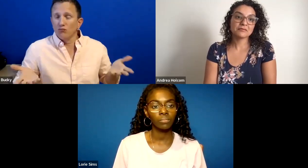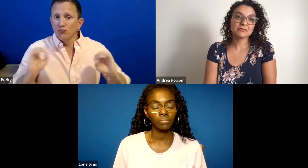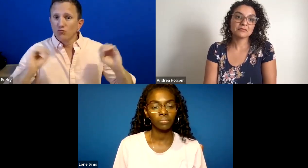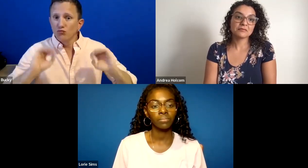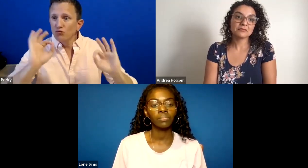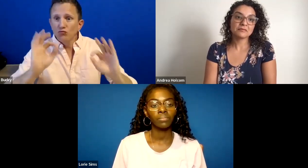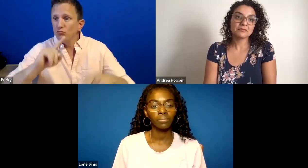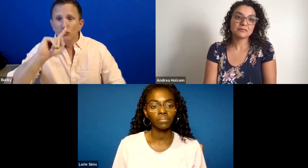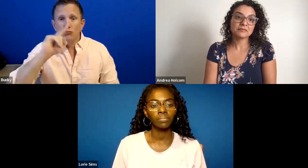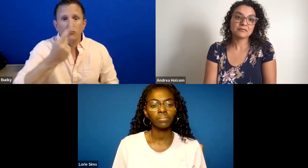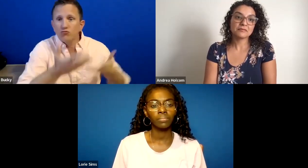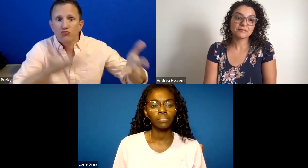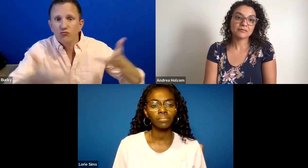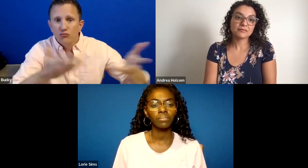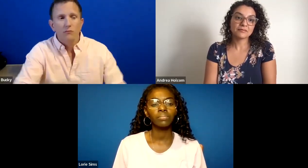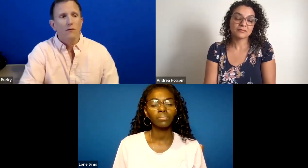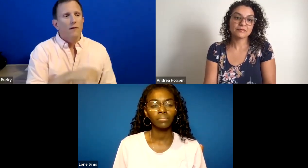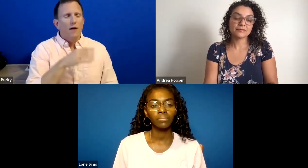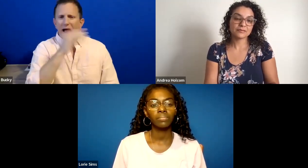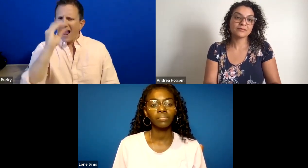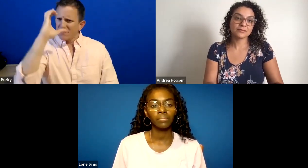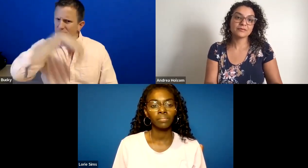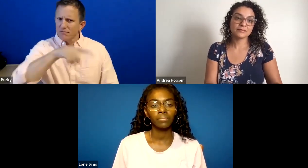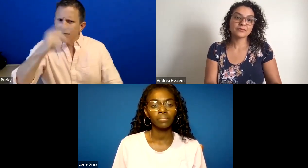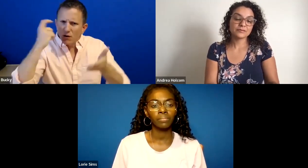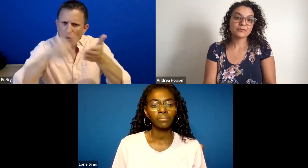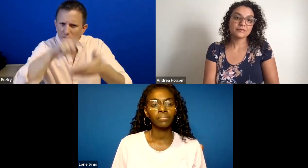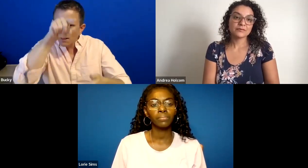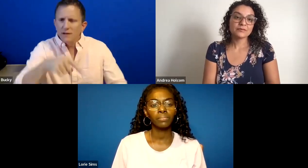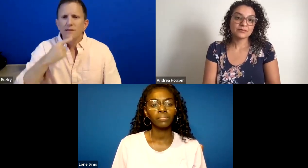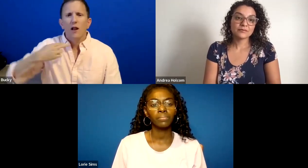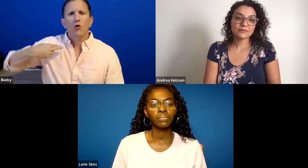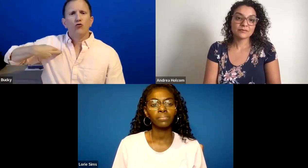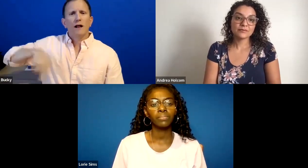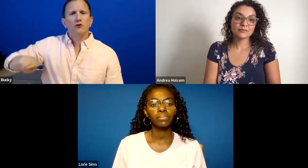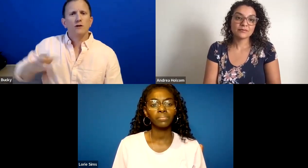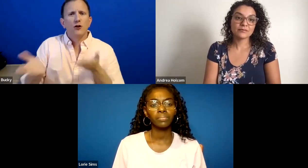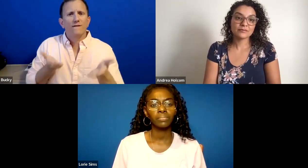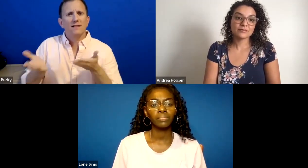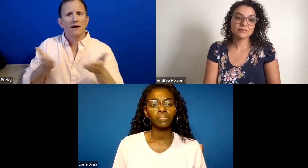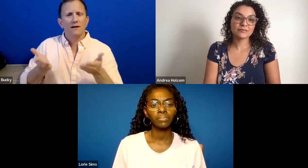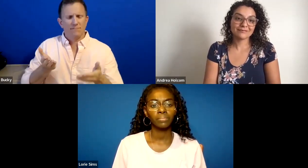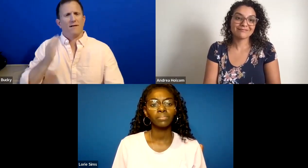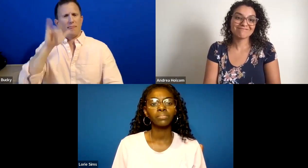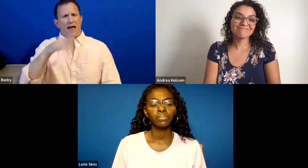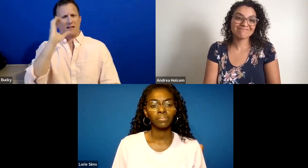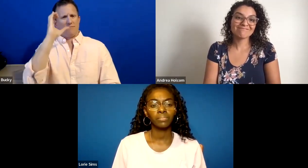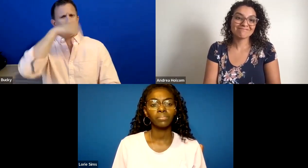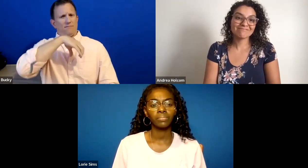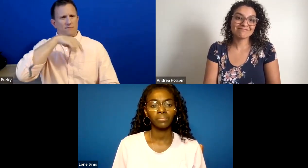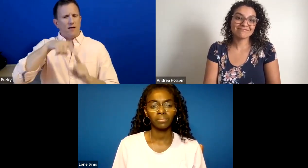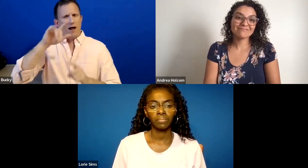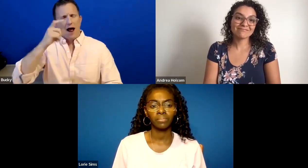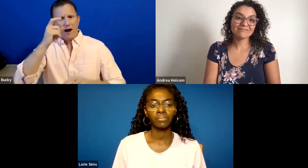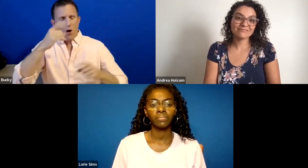there were triggers, but my team and I did not have those internal triggers. We got the assignment, we put the assignment out. What we